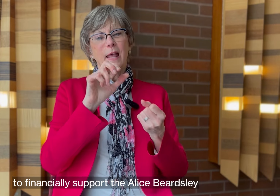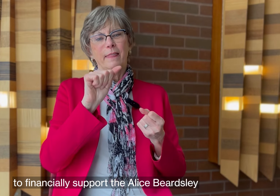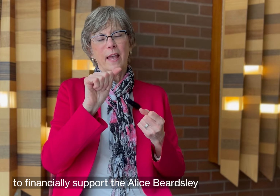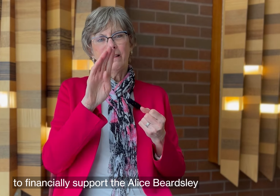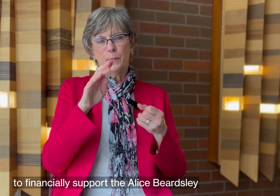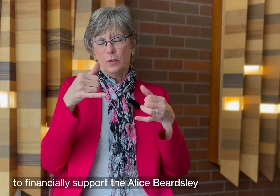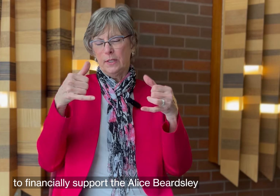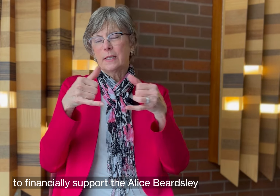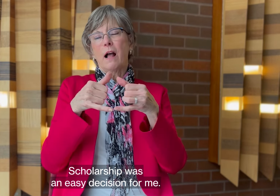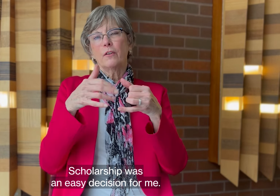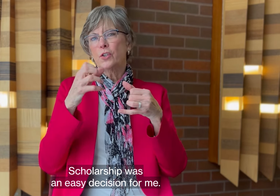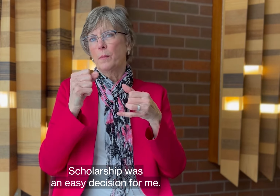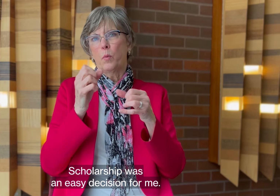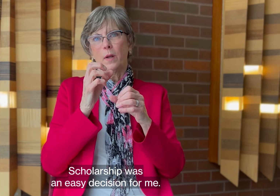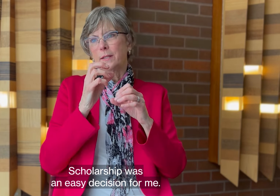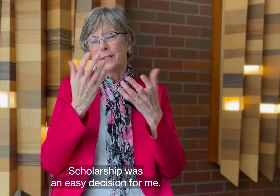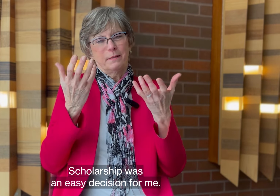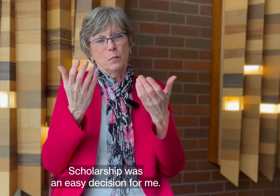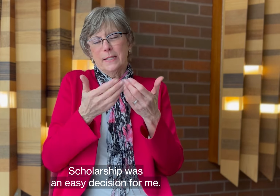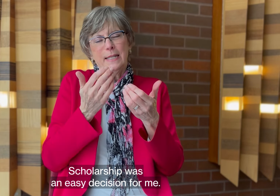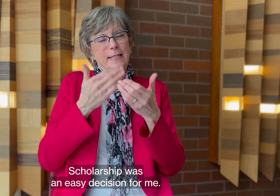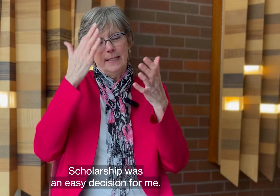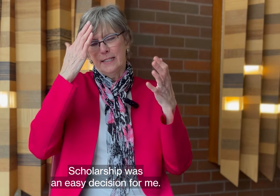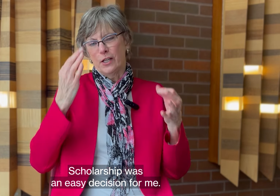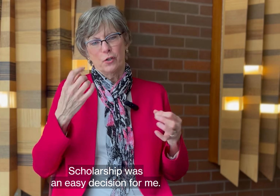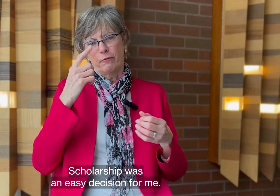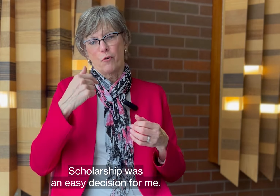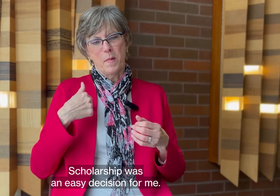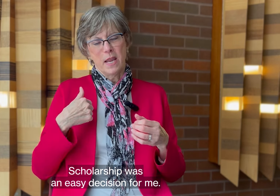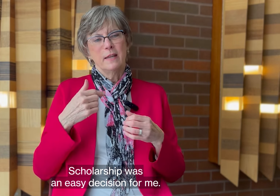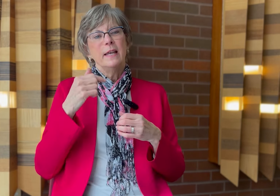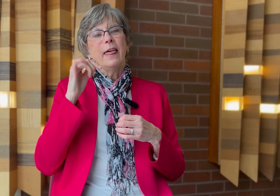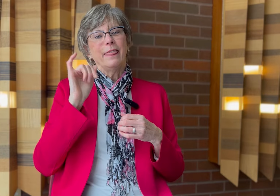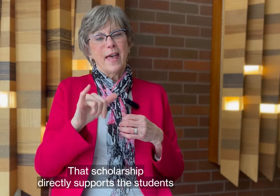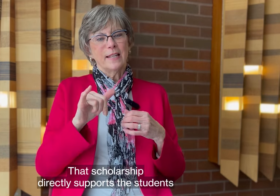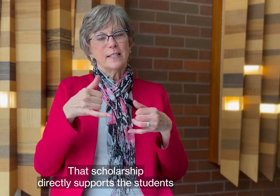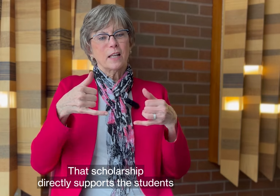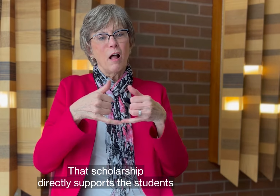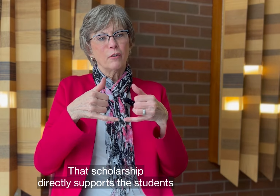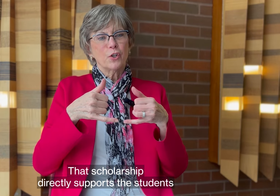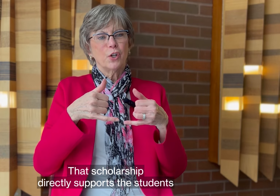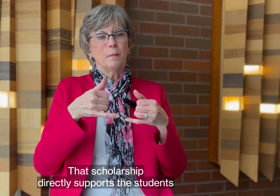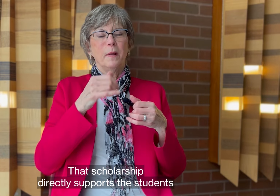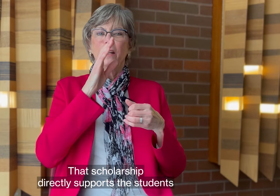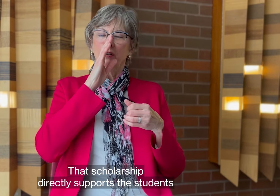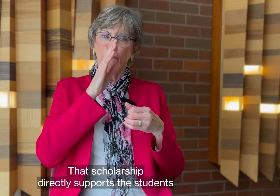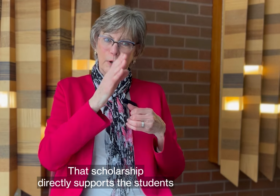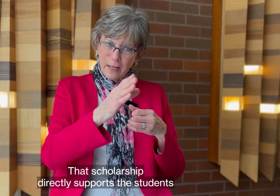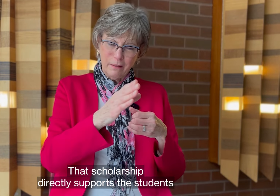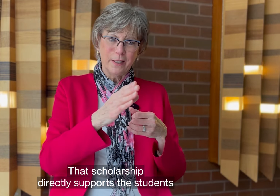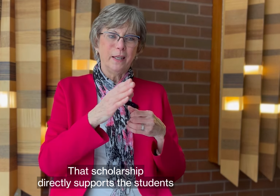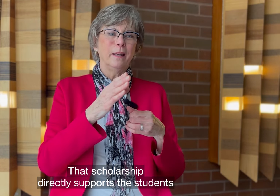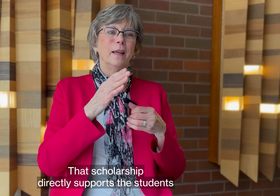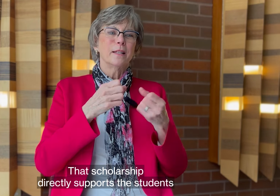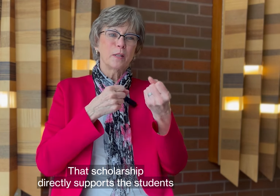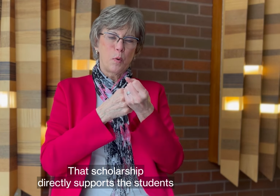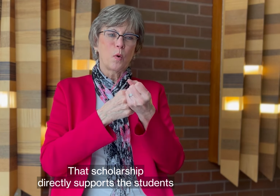the Alice Beardsley Scholarship was an easy decision for me. That scholarship directly supports